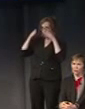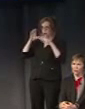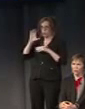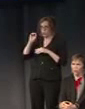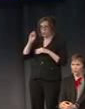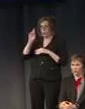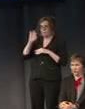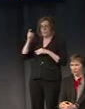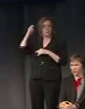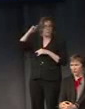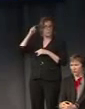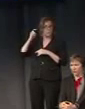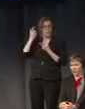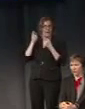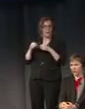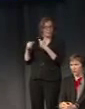have